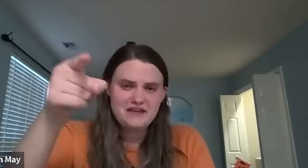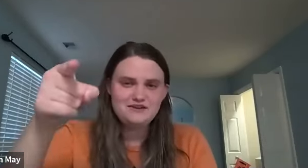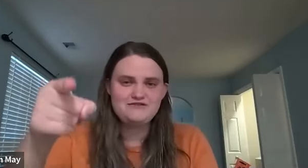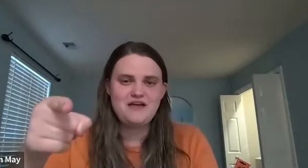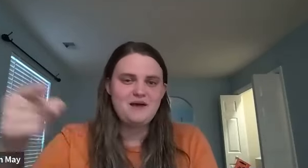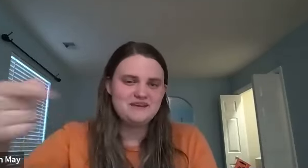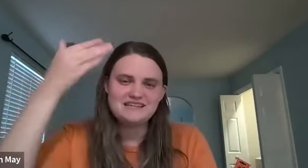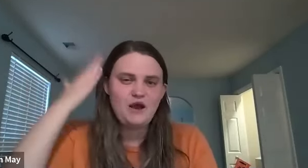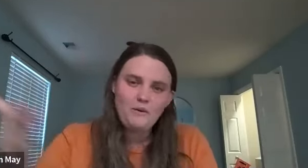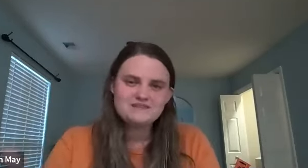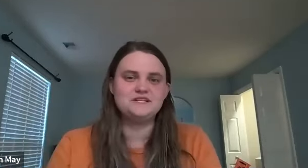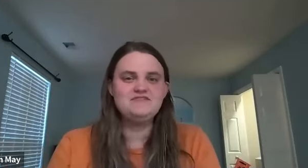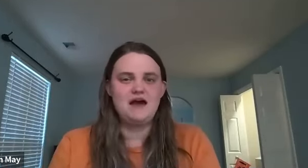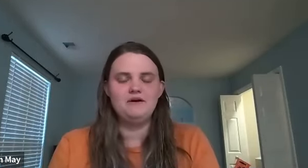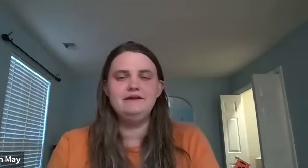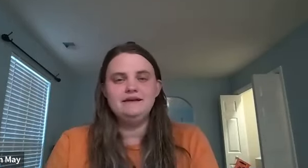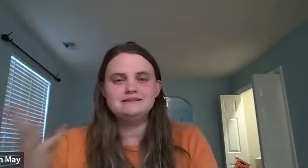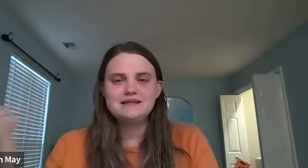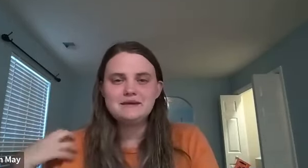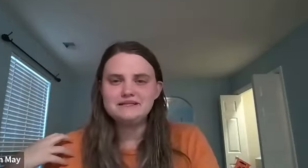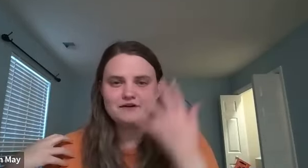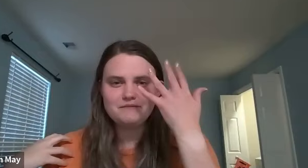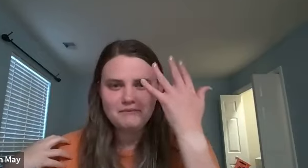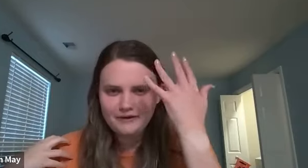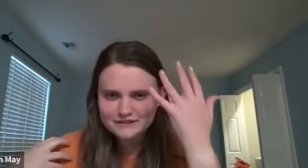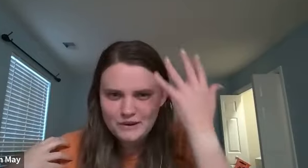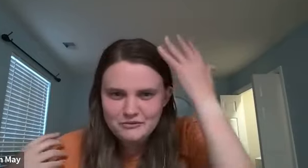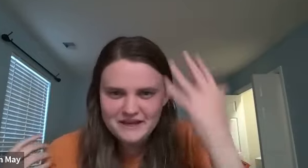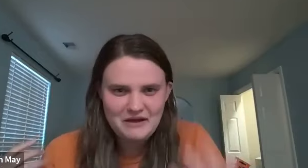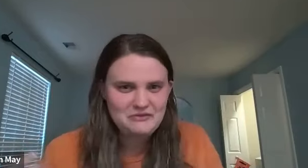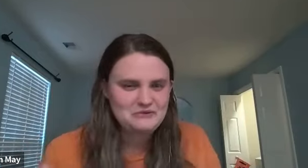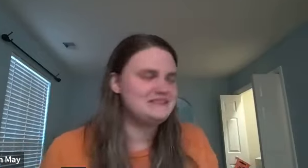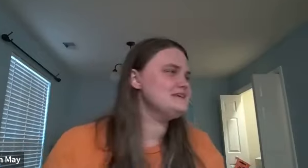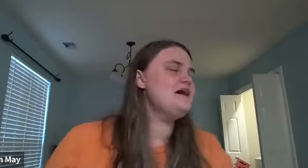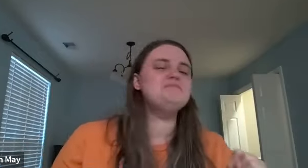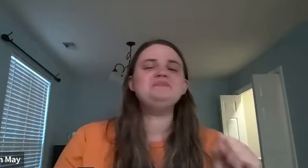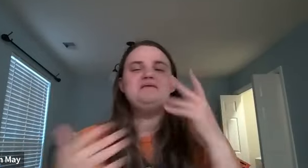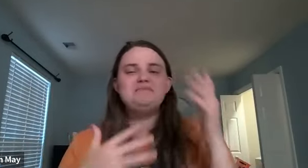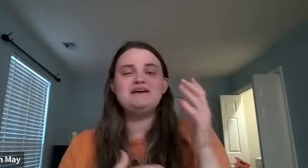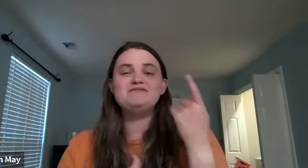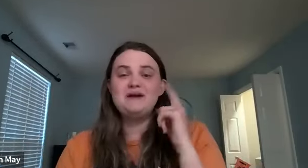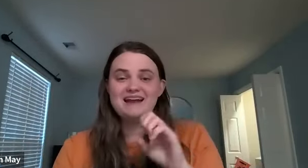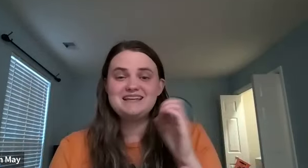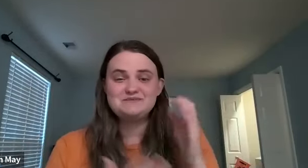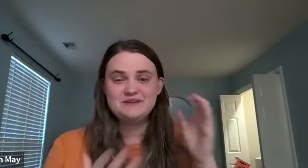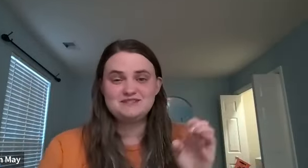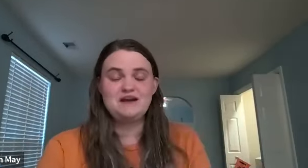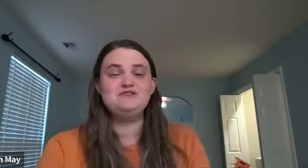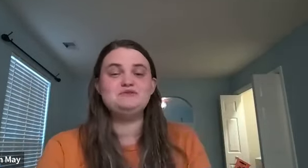Thank you for that, because I always forget that one. It's because I myself am not married, so I don't think about those things. But for ex-husband, ex-wife, you would